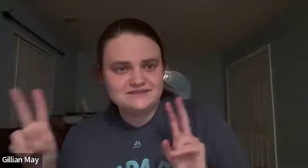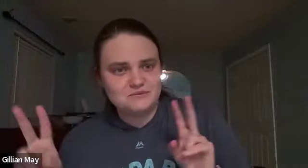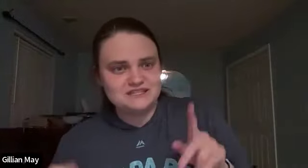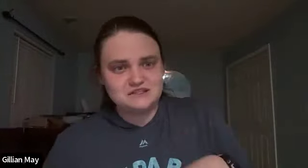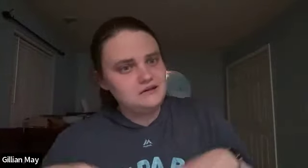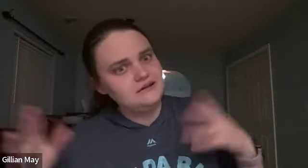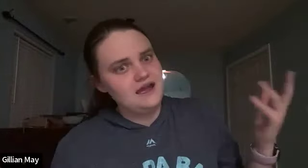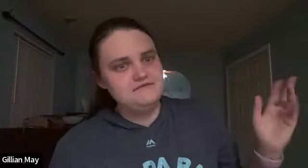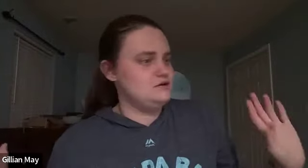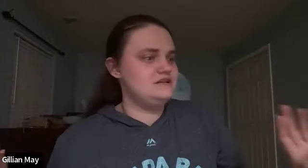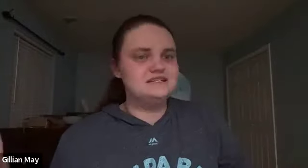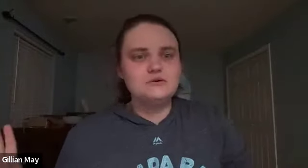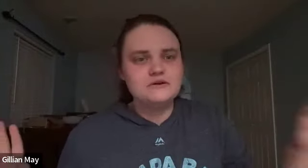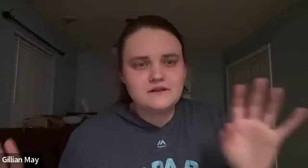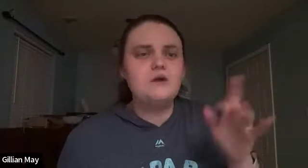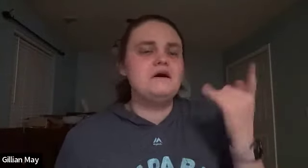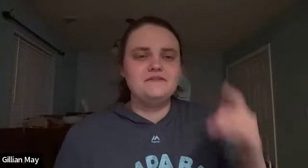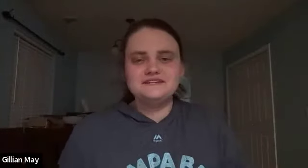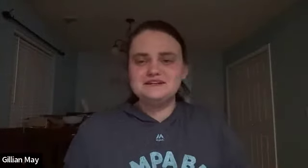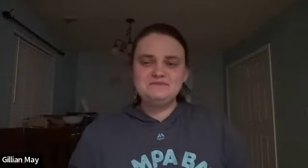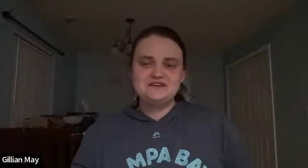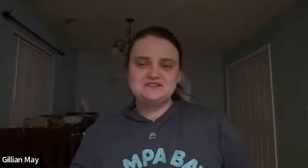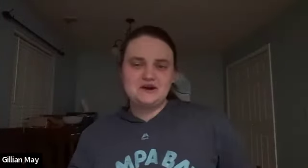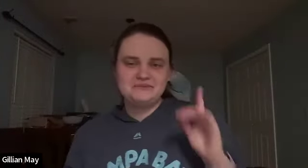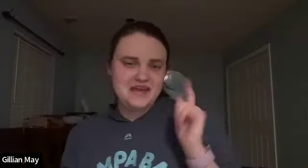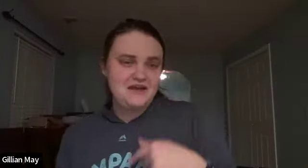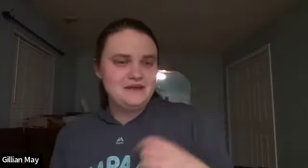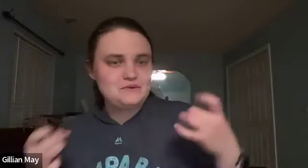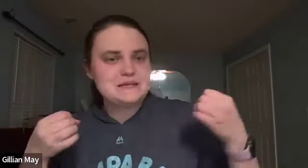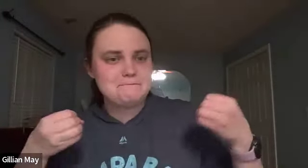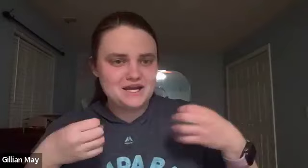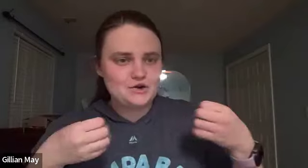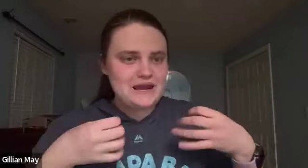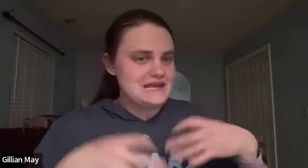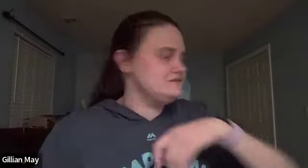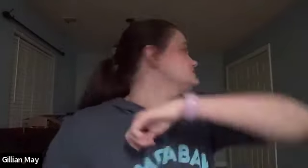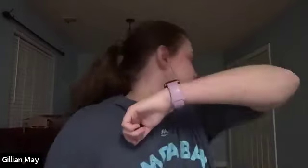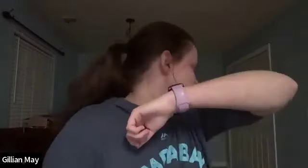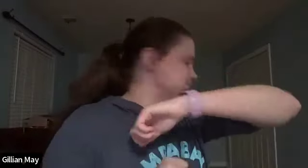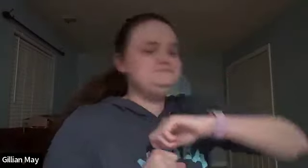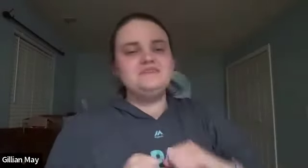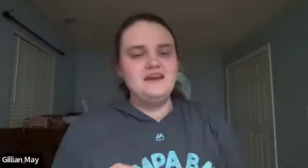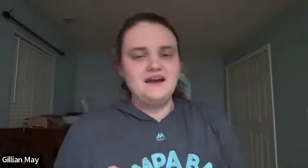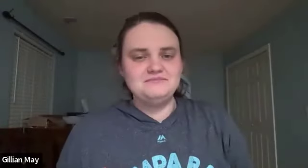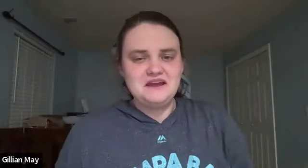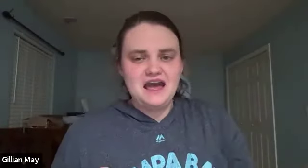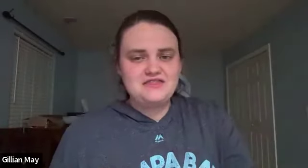someone's like totally like, I have no idea, or they're like, oh, I got this. So, but yeah, it was microwave. I